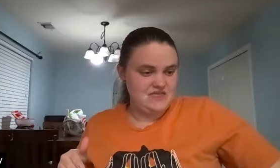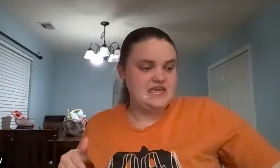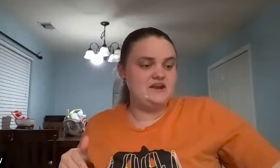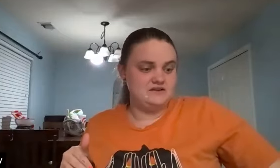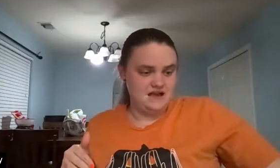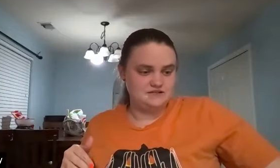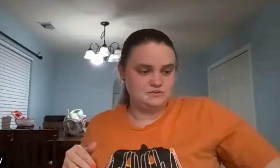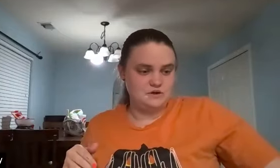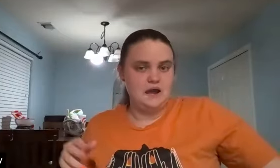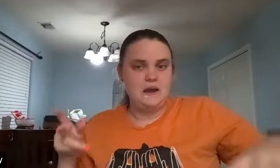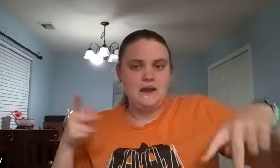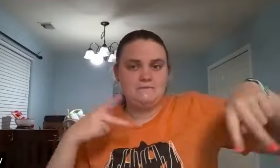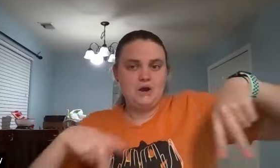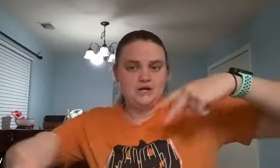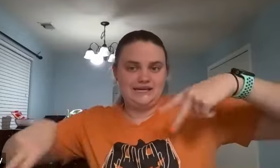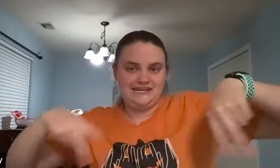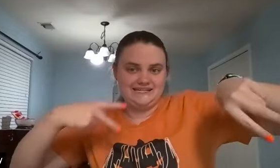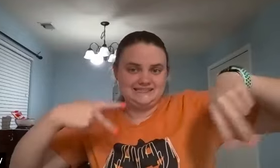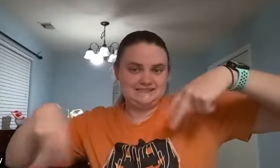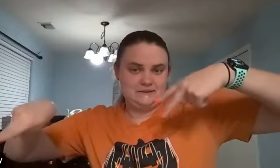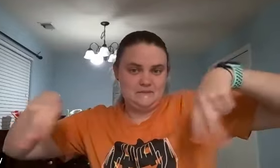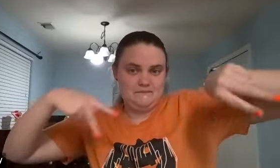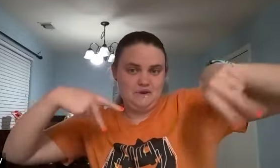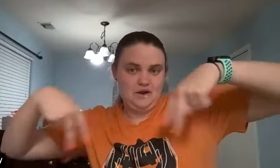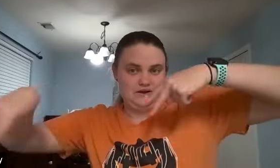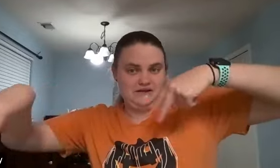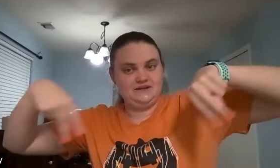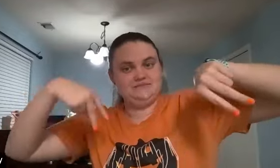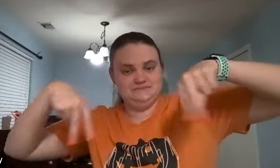And then our last one, party. Party.